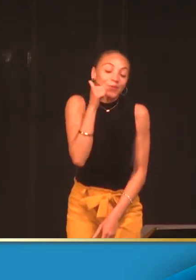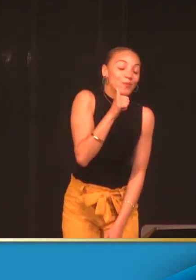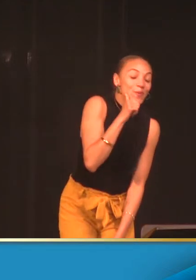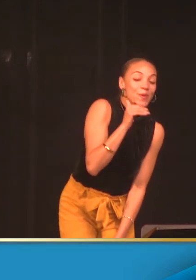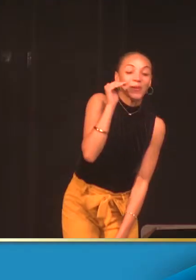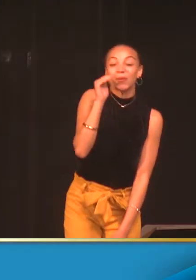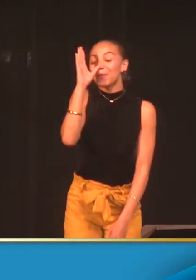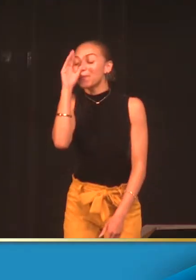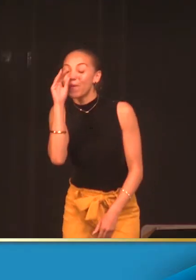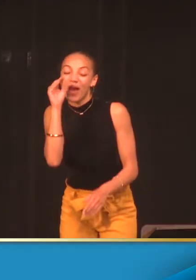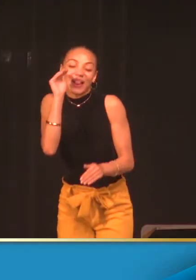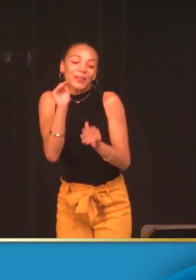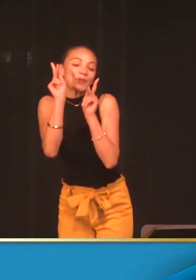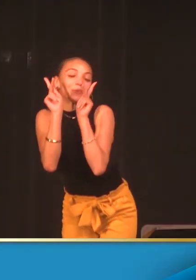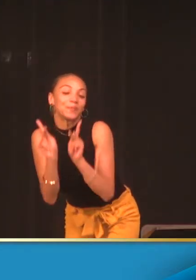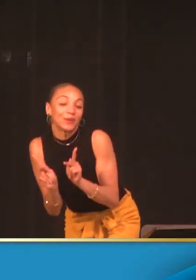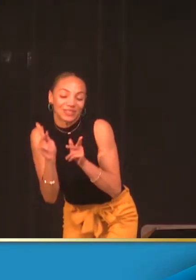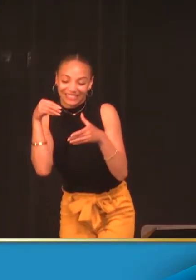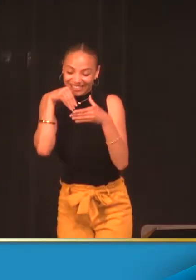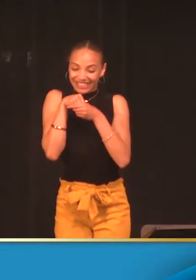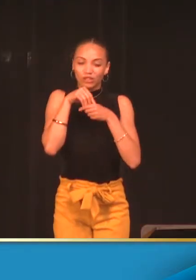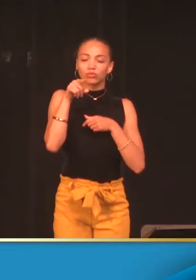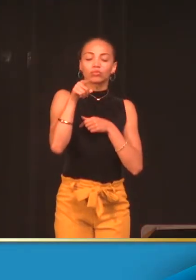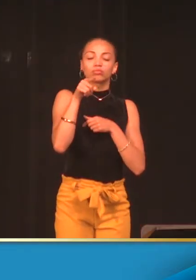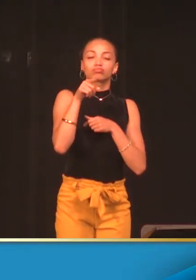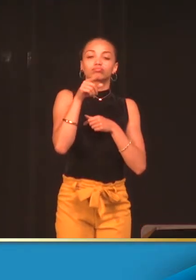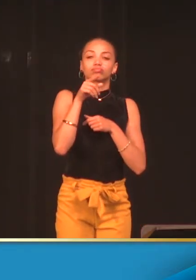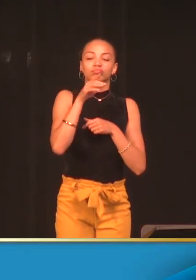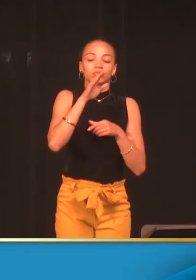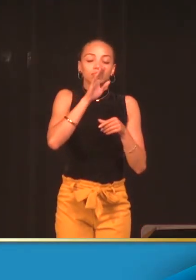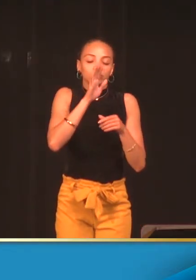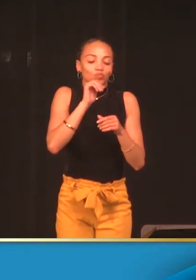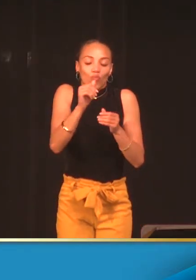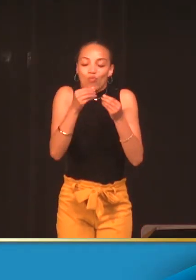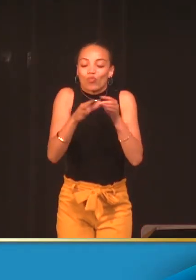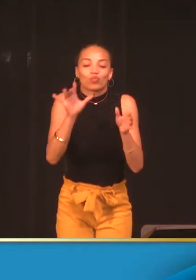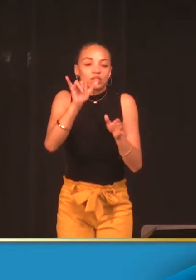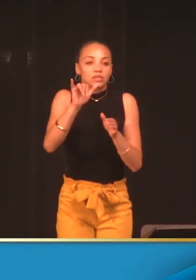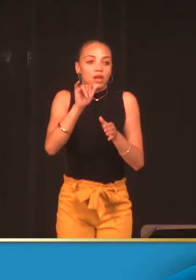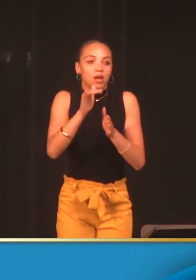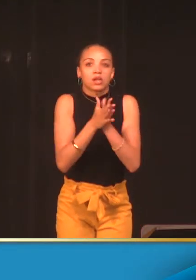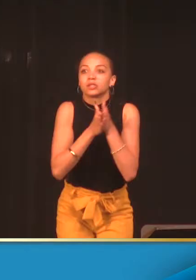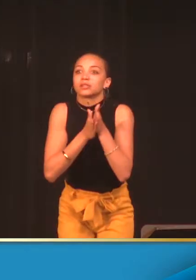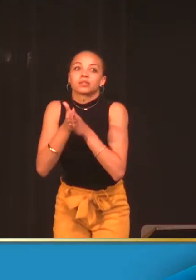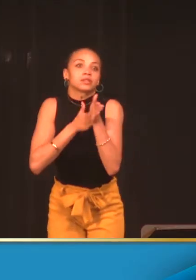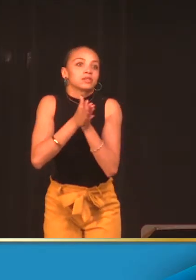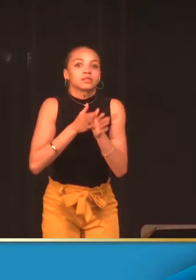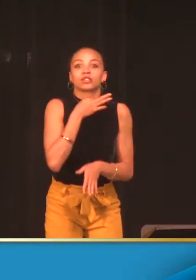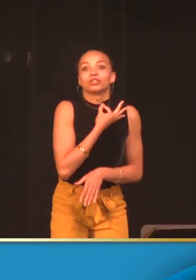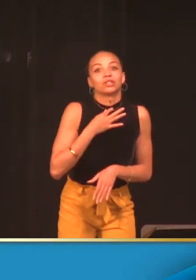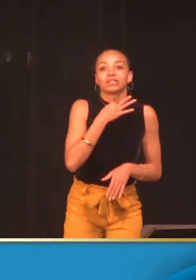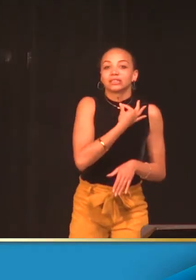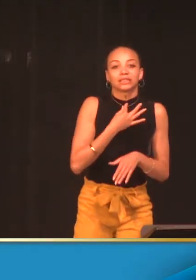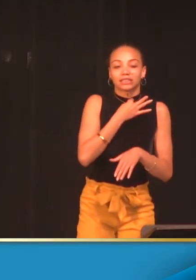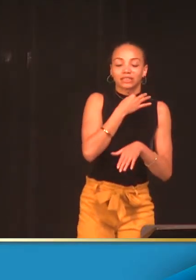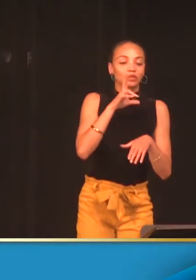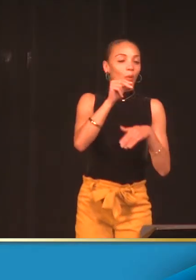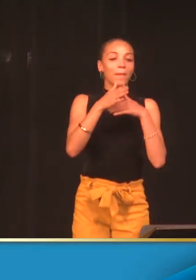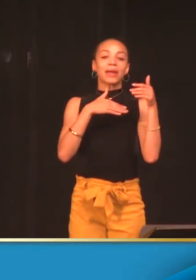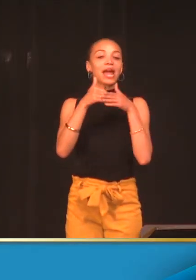That little girl or little boy, little person inside of you is so precious. Do not lose them